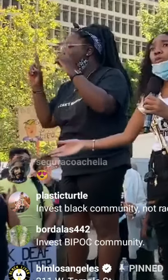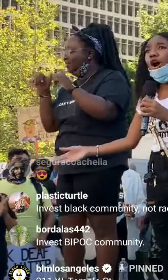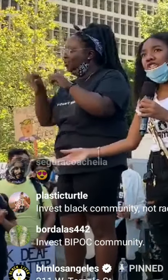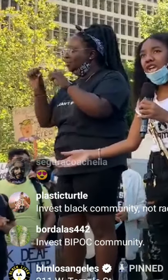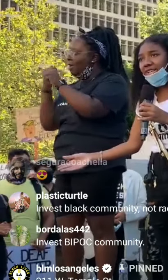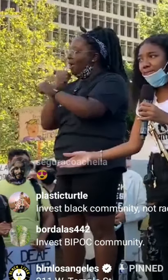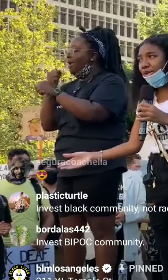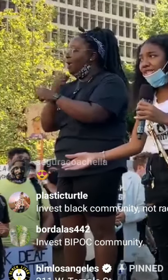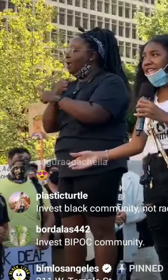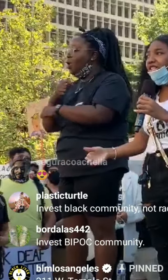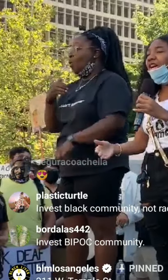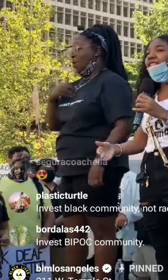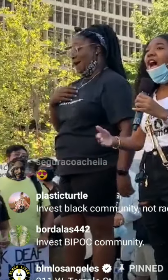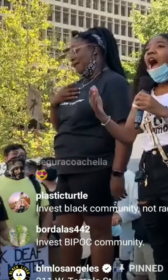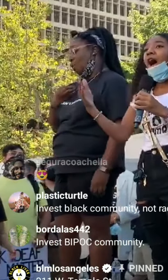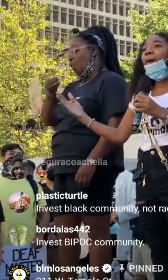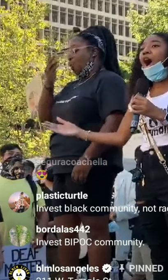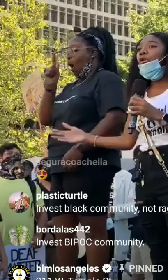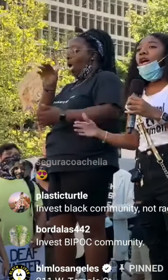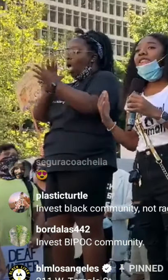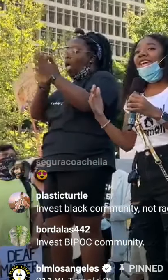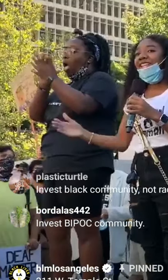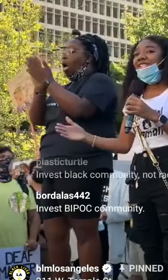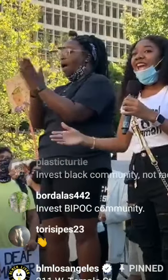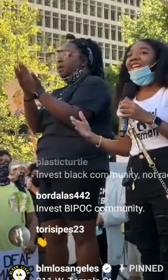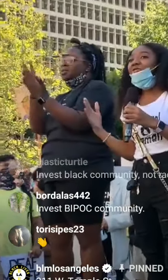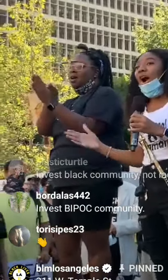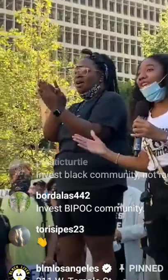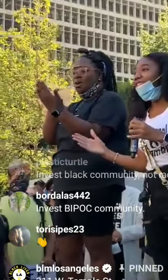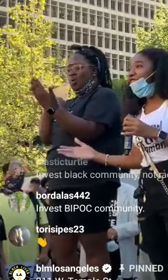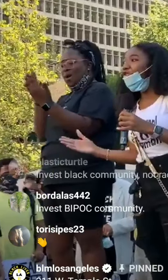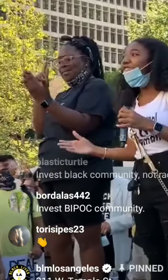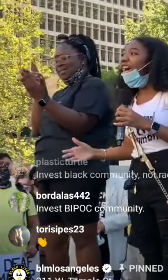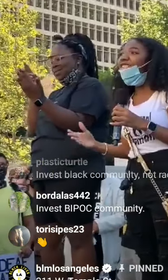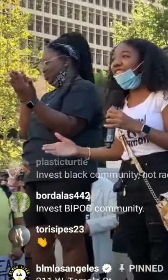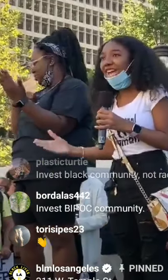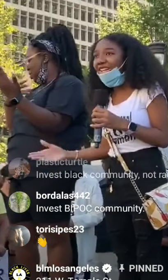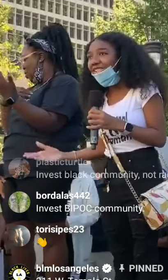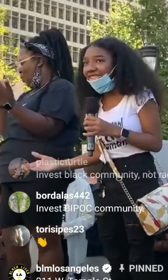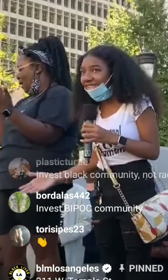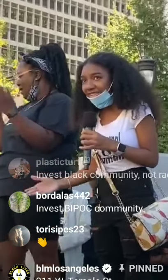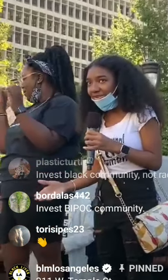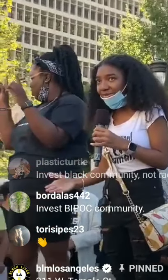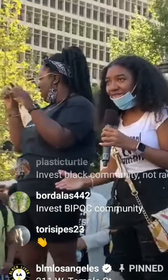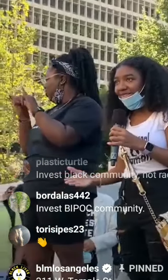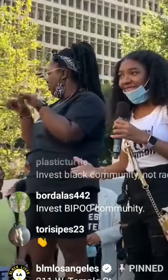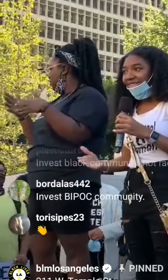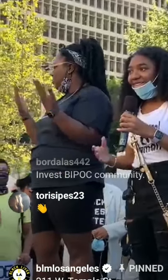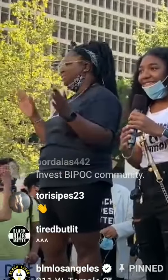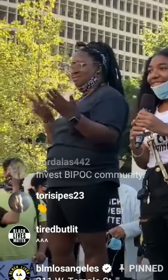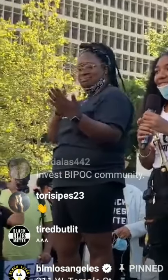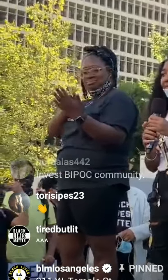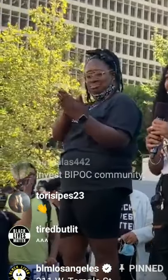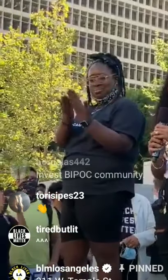We have whitewashed textbooks teaching us about things in white institutionalized education systems.